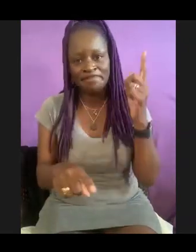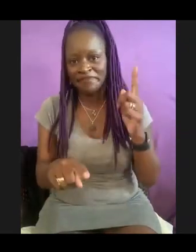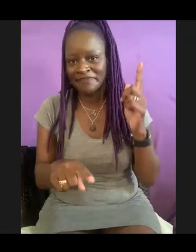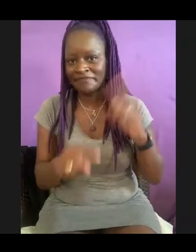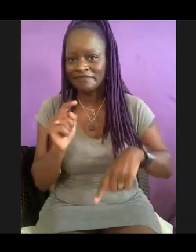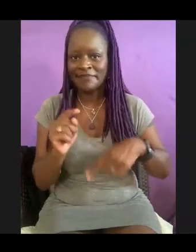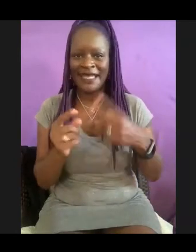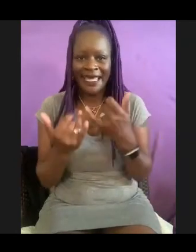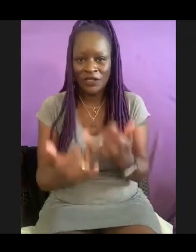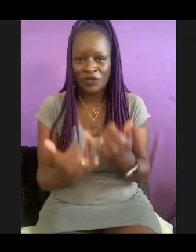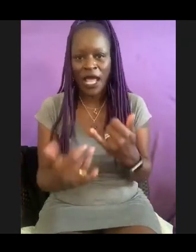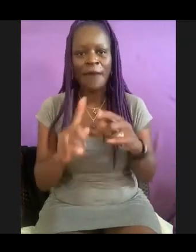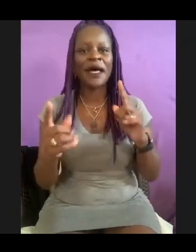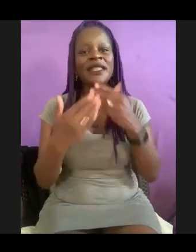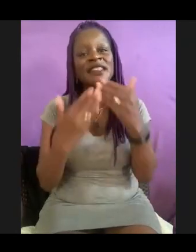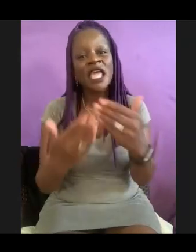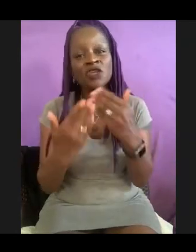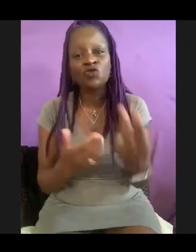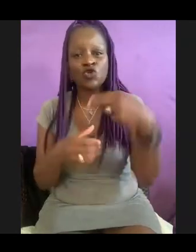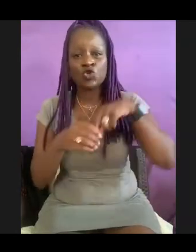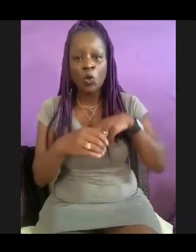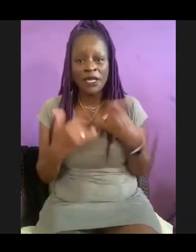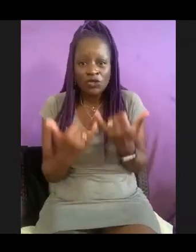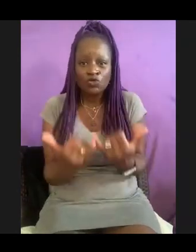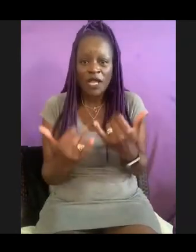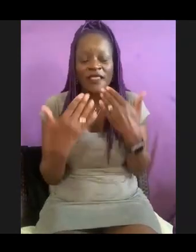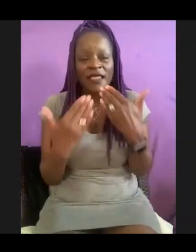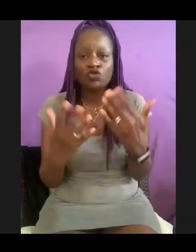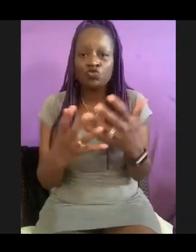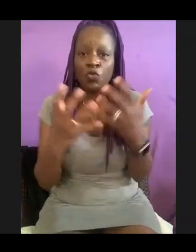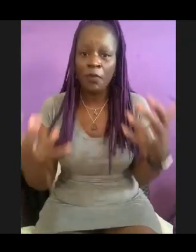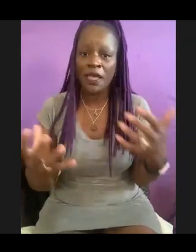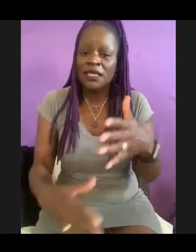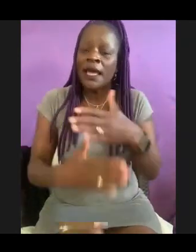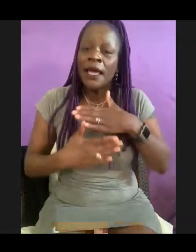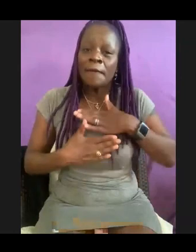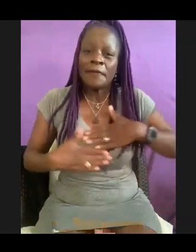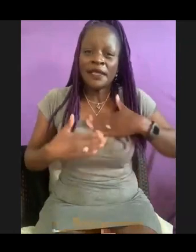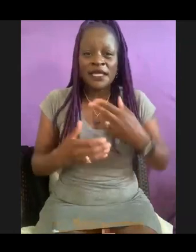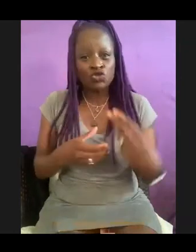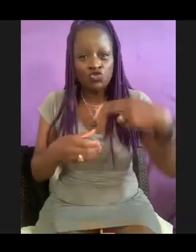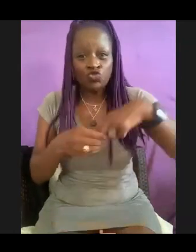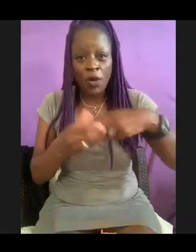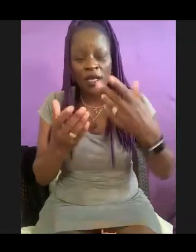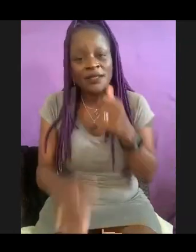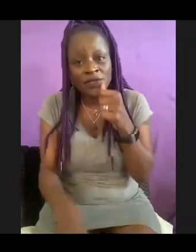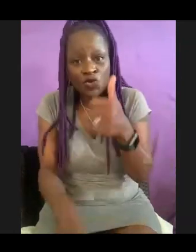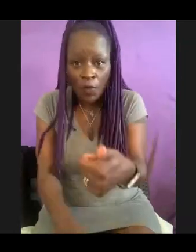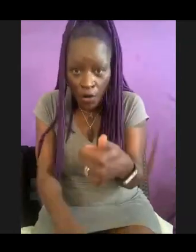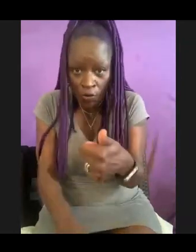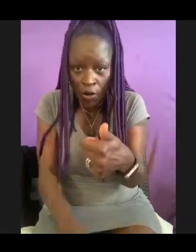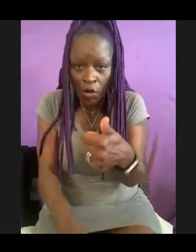Thank you all for joining us. And please join us tomorrow at